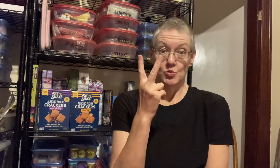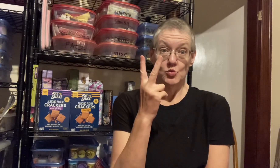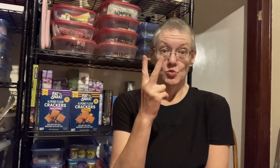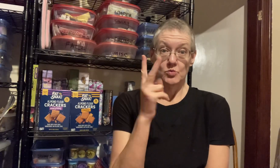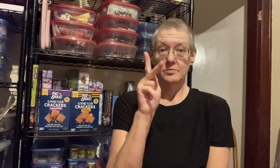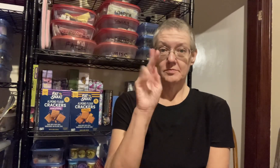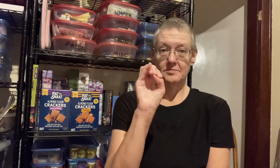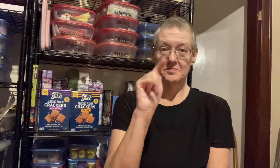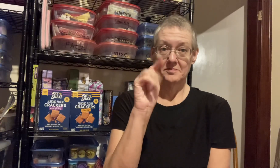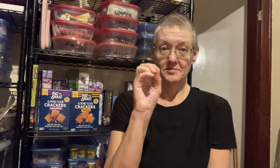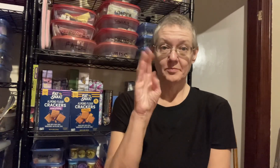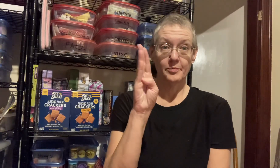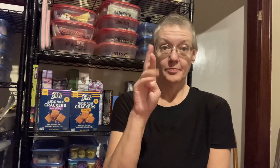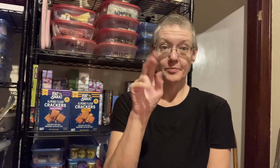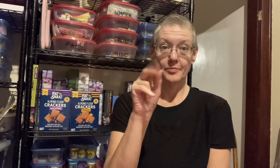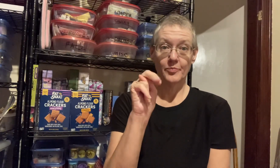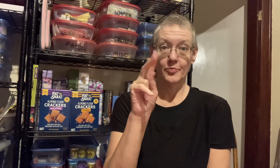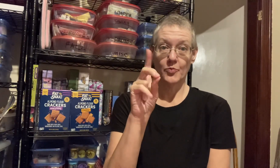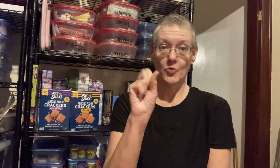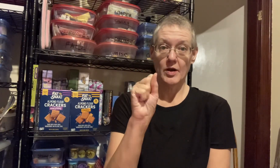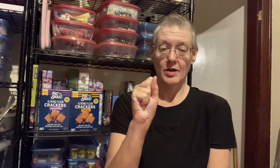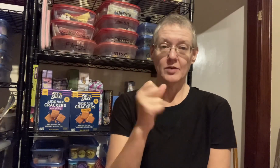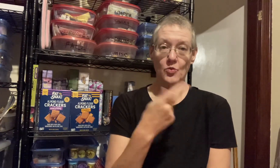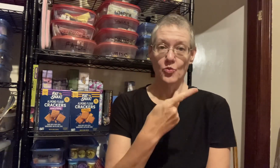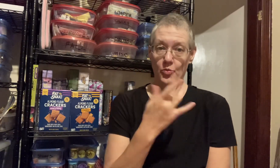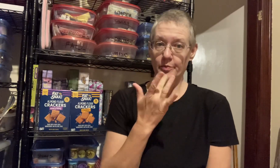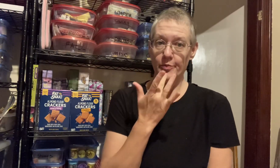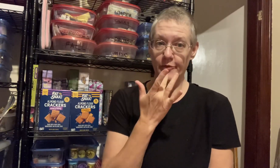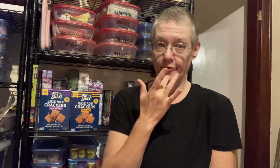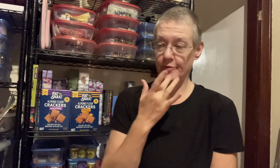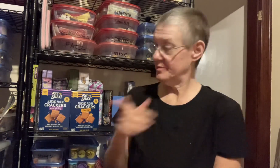There's 2 brands of keto crackers that we like.